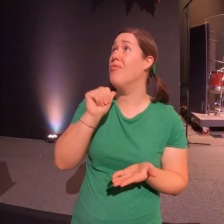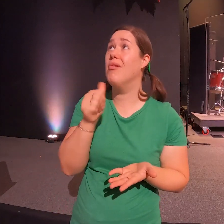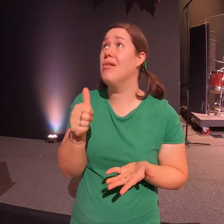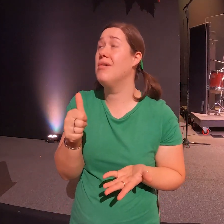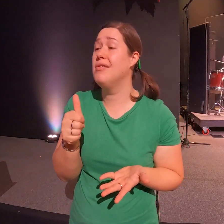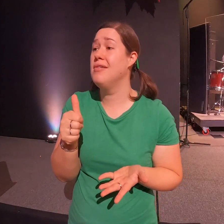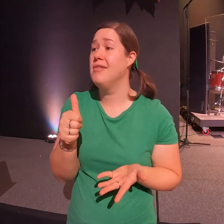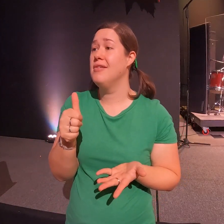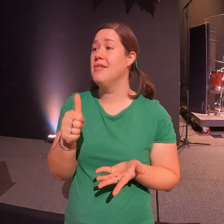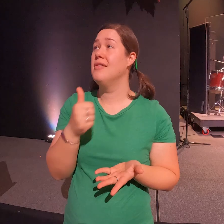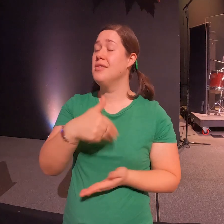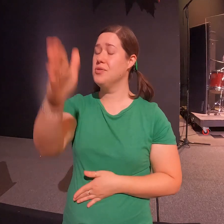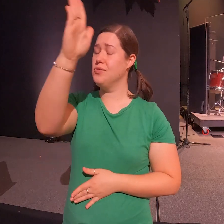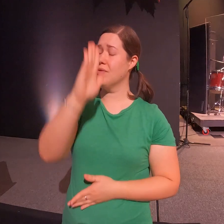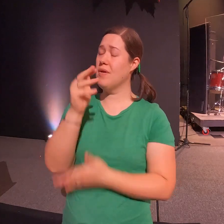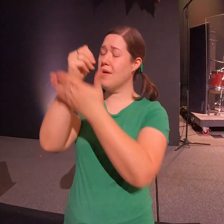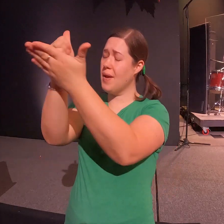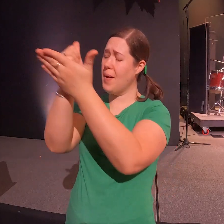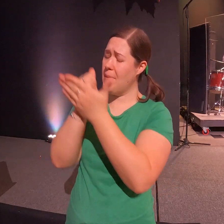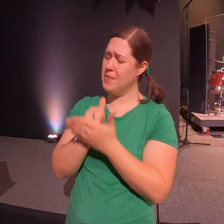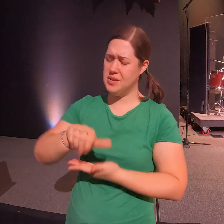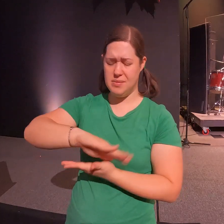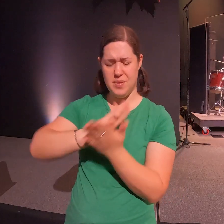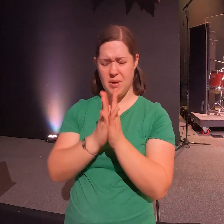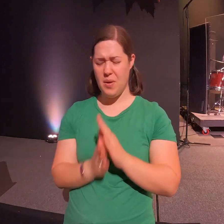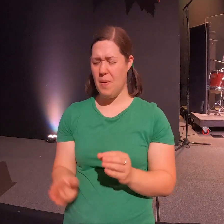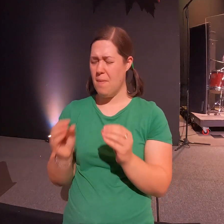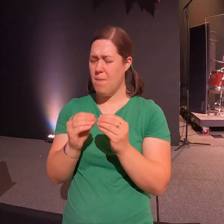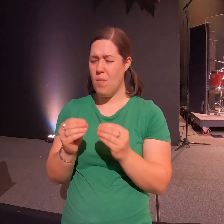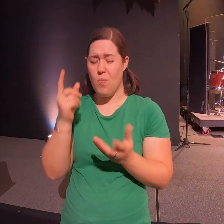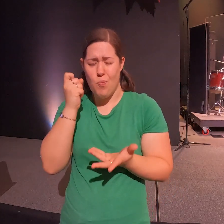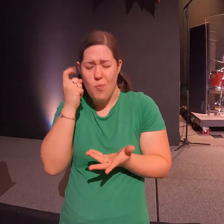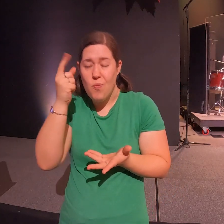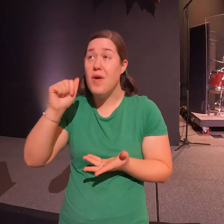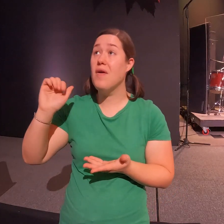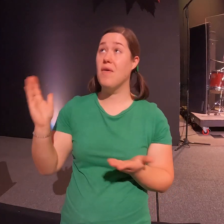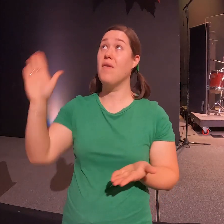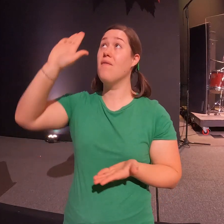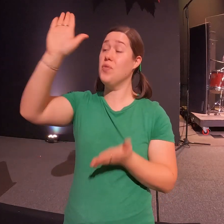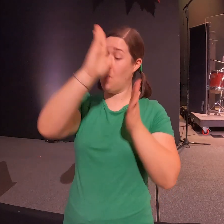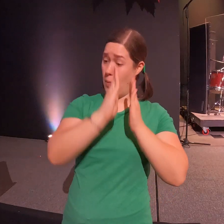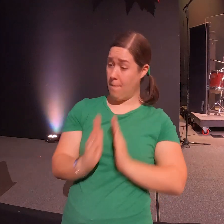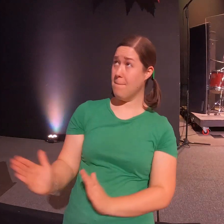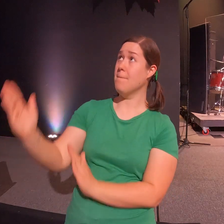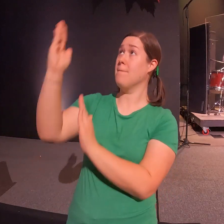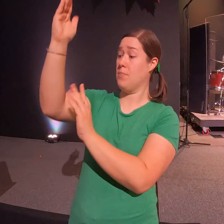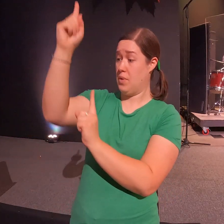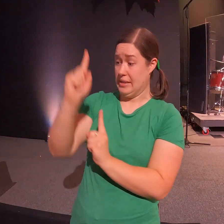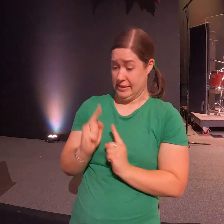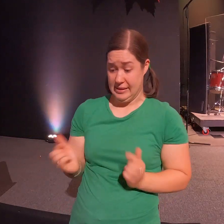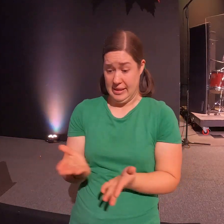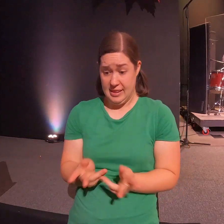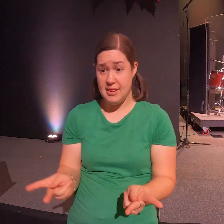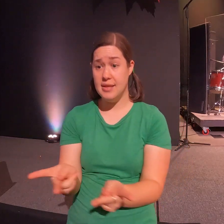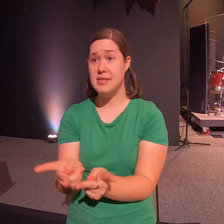God, help us to become more aware of your presence in this place, in this time, at this